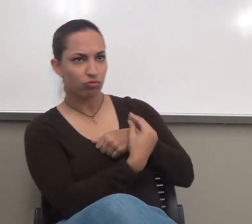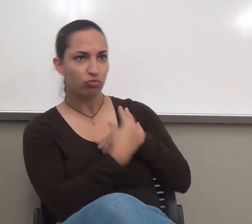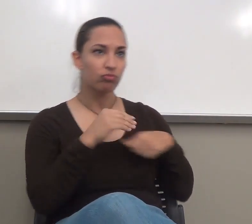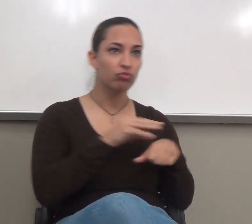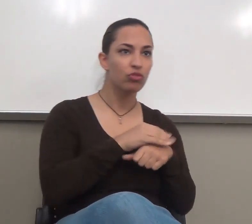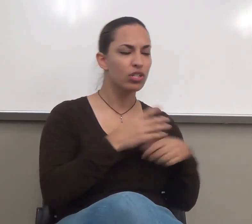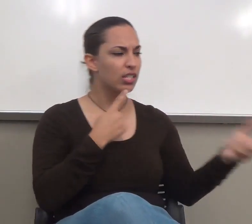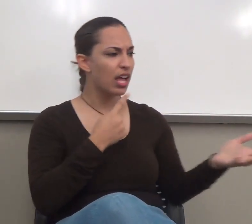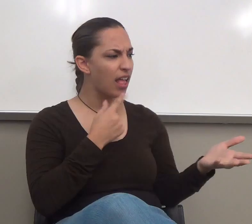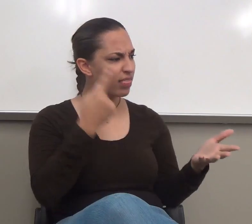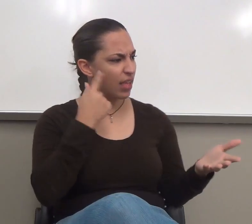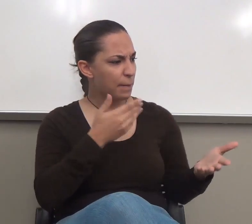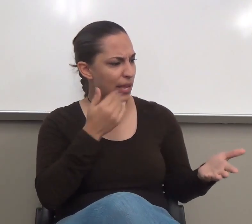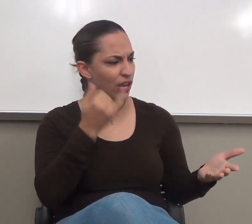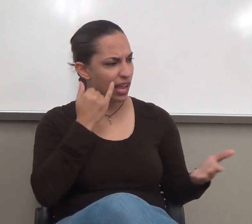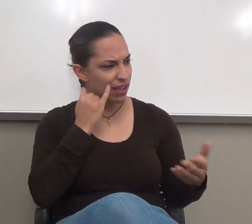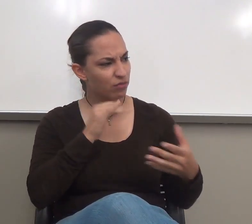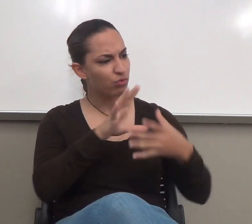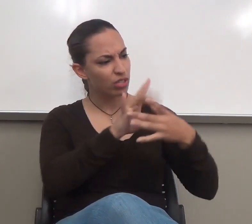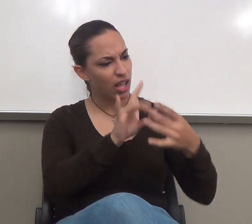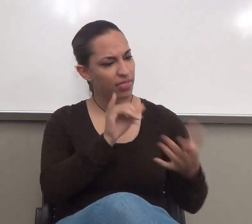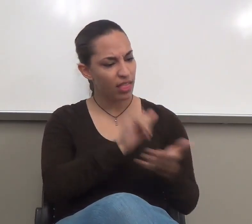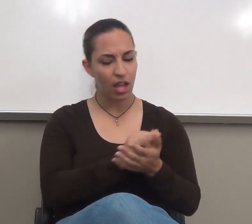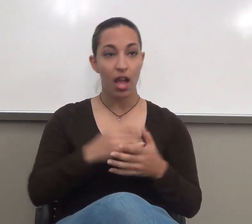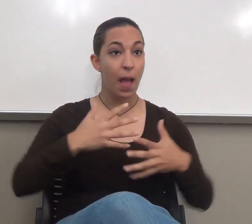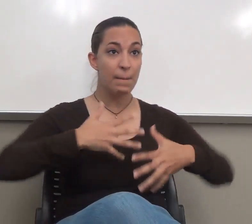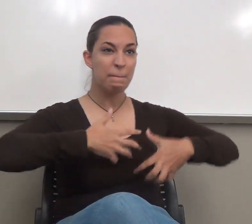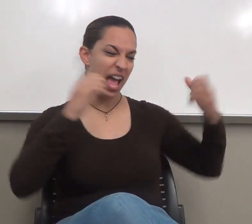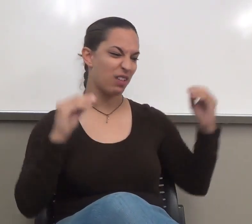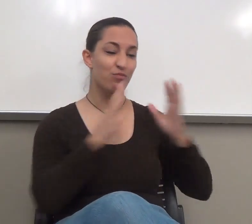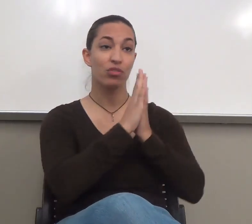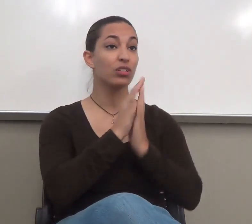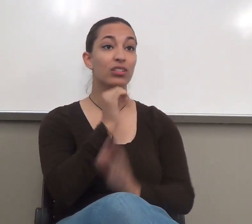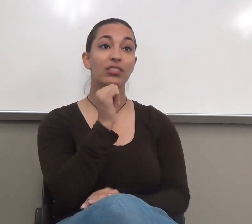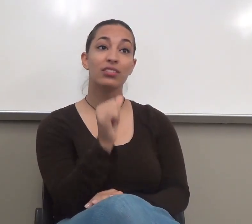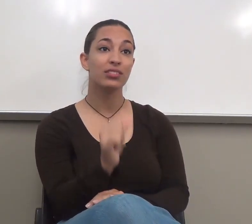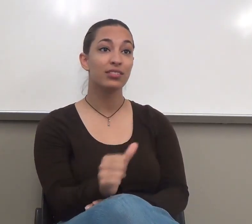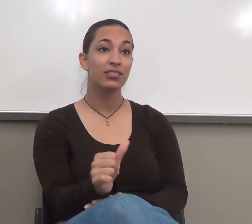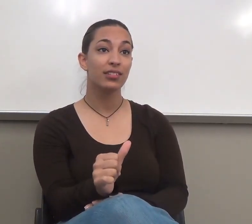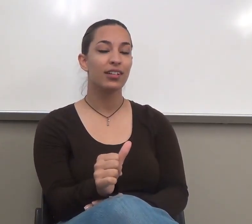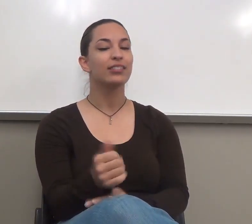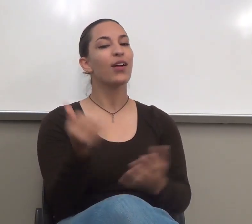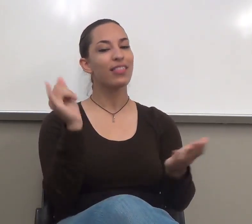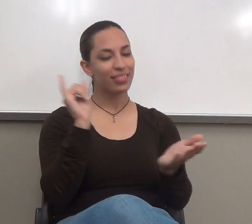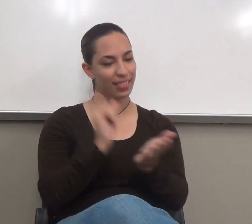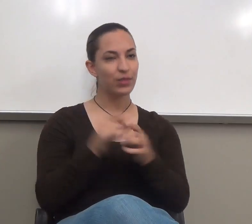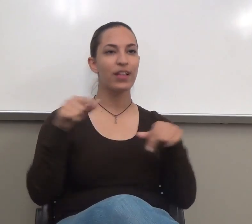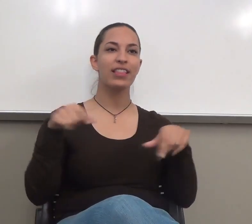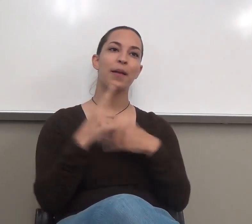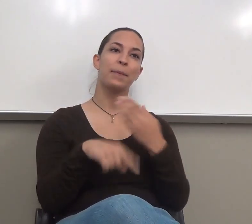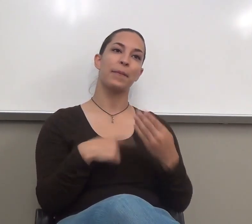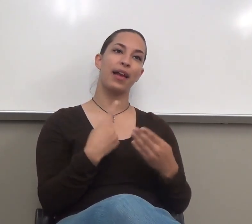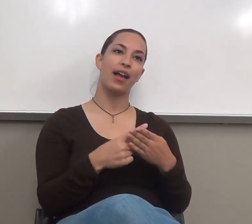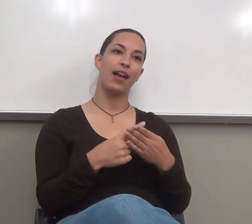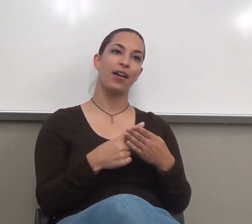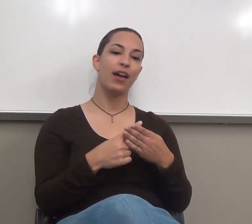different person. But by the end of the semester, they were reading each other's papers and giving advice and saying, I think it would be